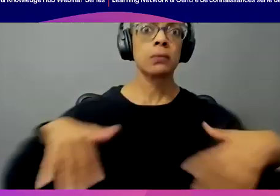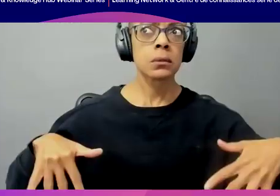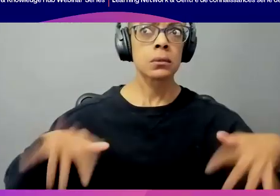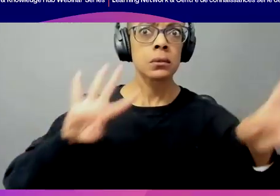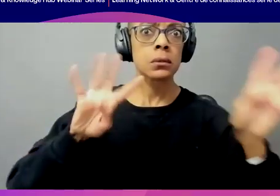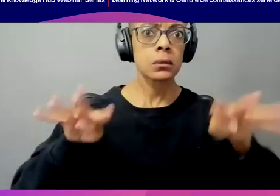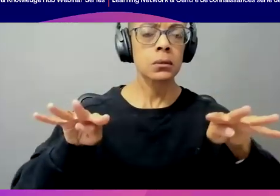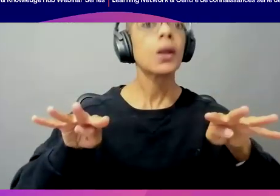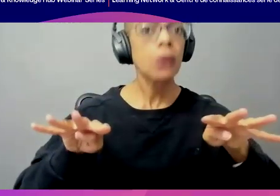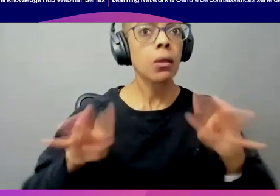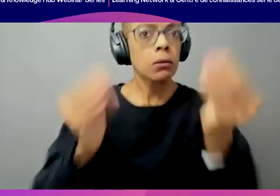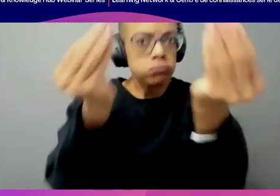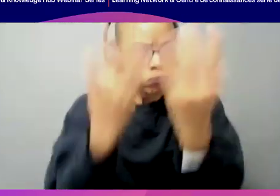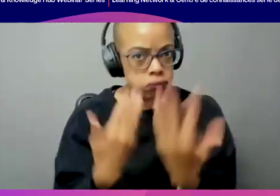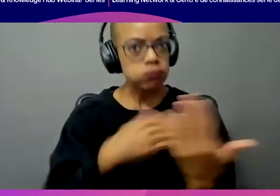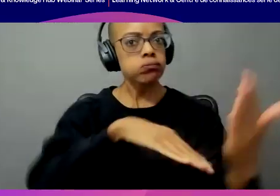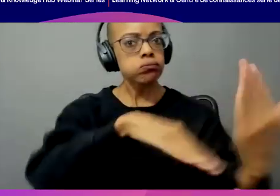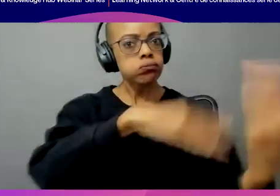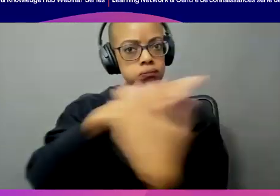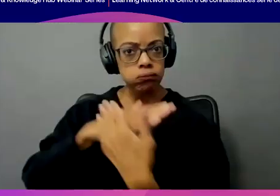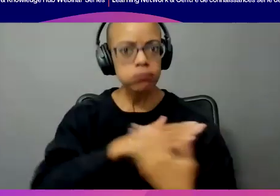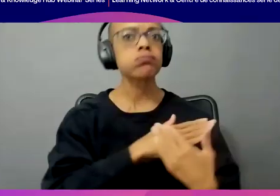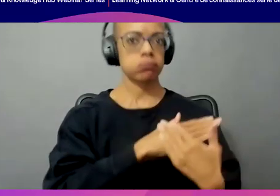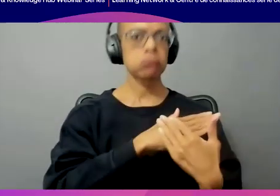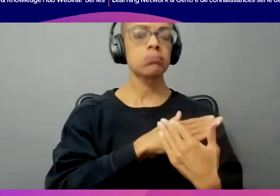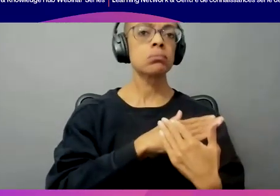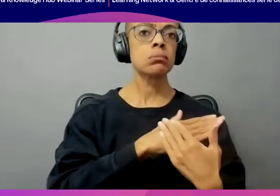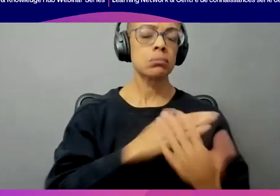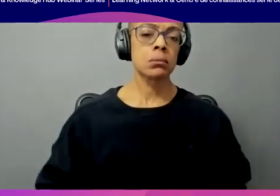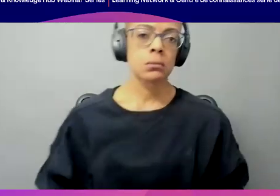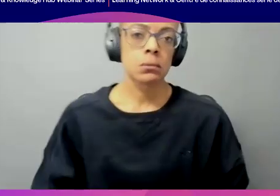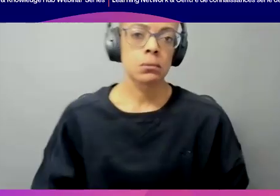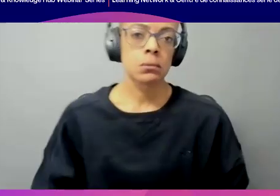but also taking care of your own needs in that situation. So I